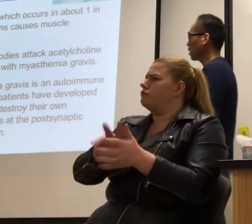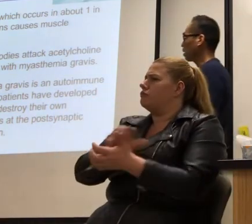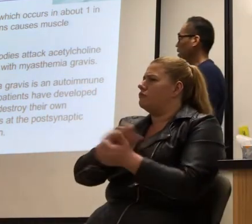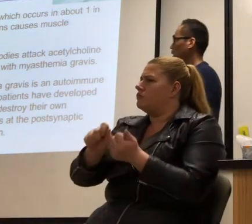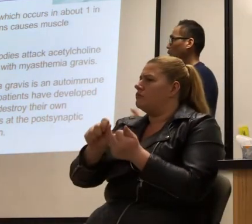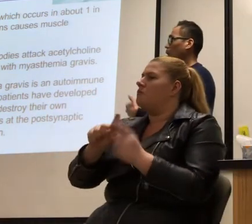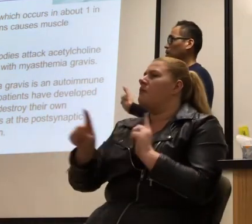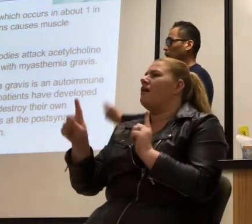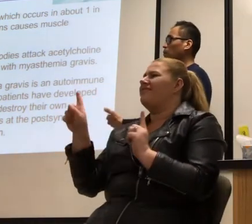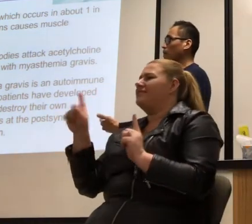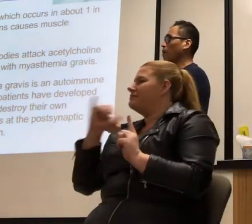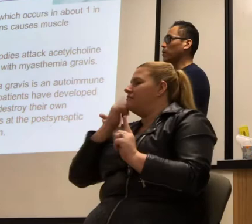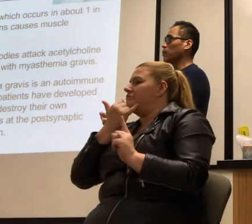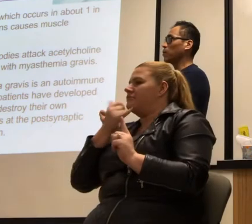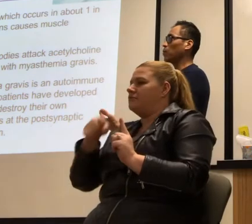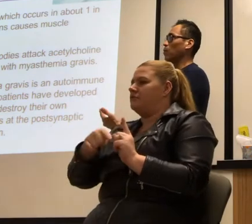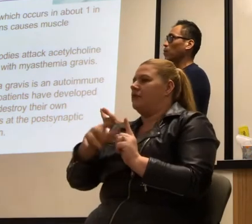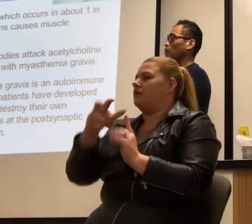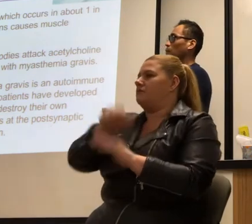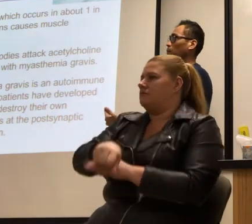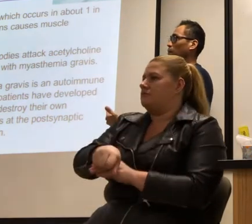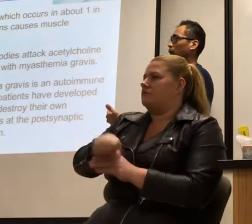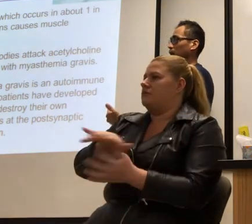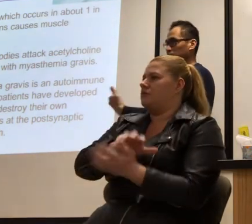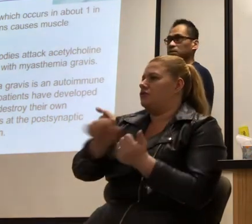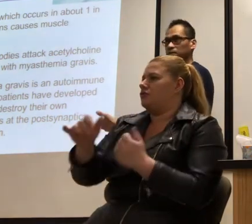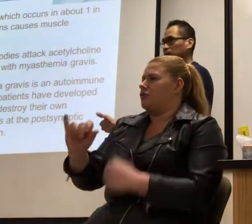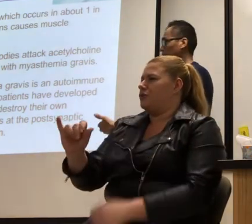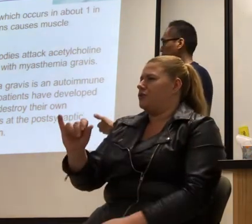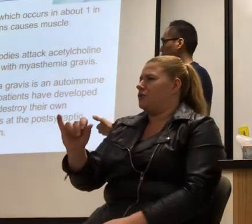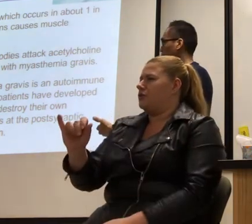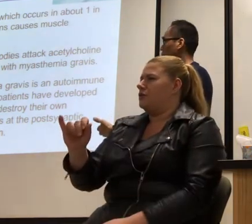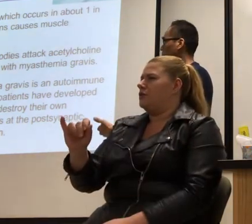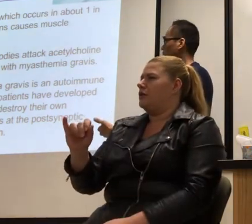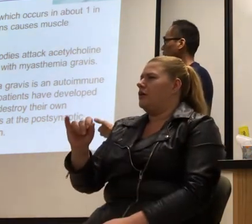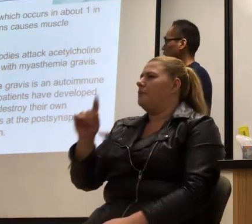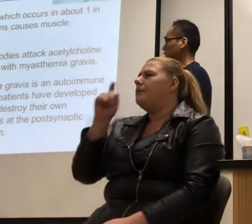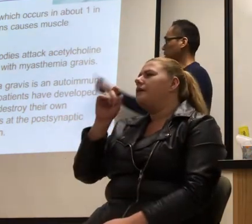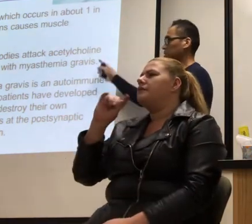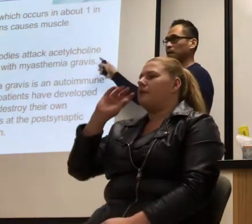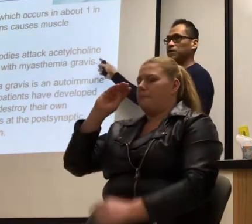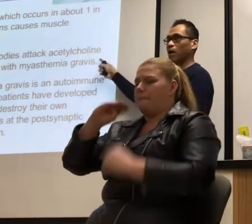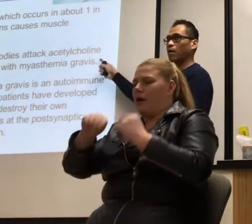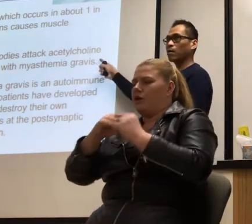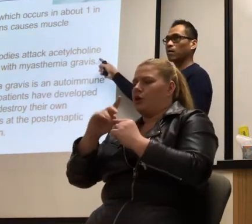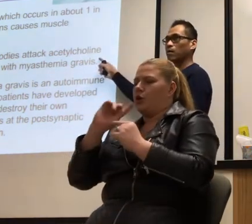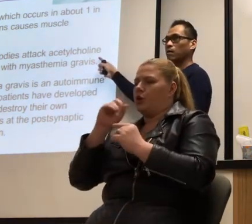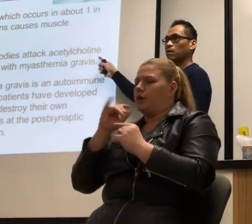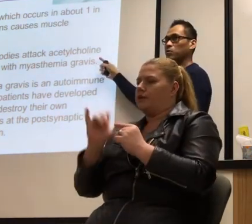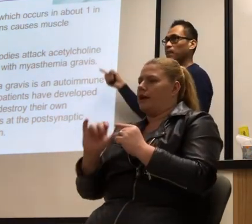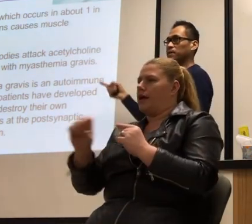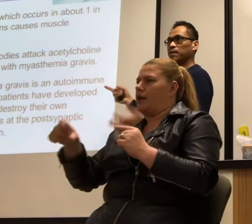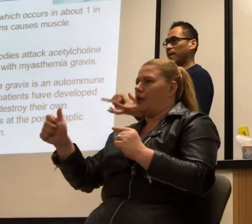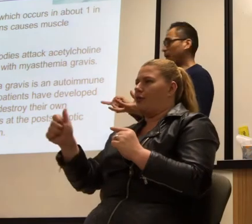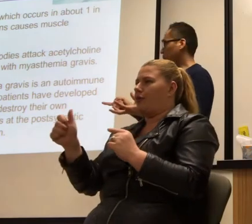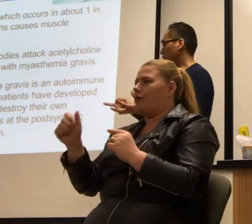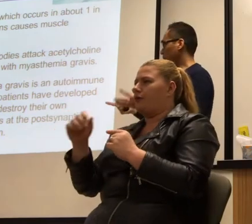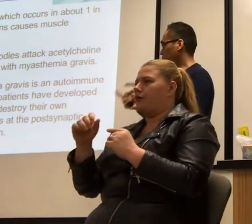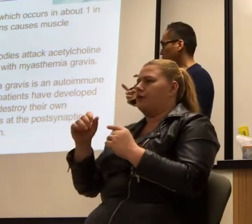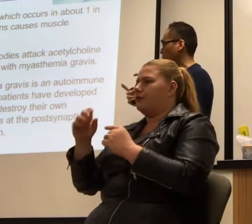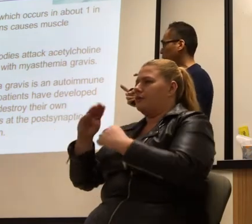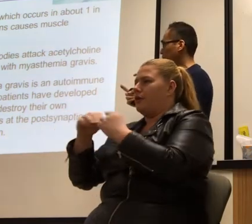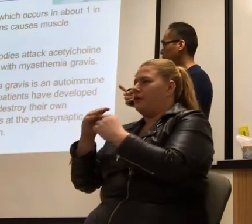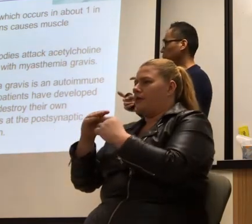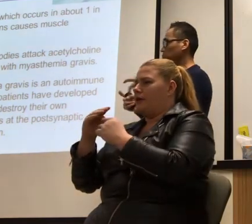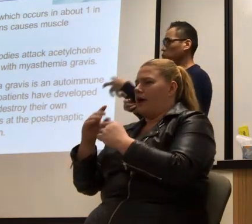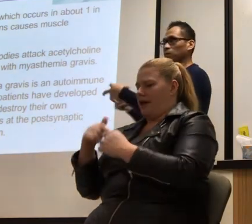of another molecule that is in your own body, like ACHR. So basically the antibodies